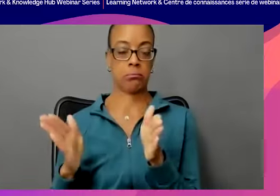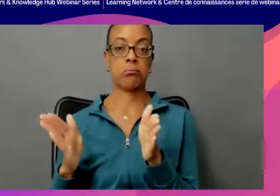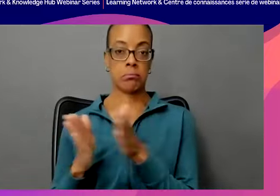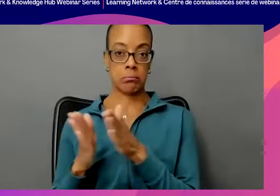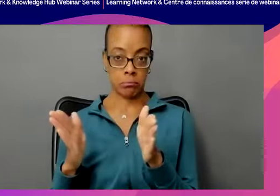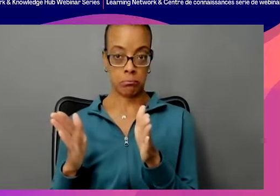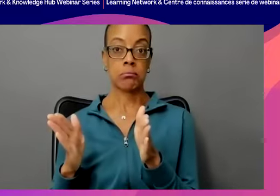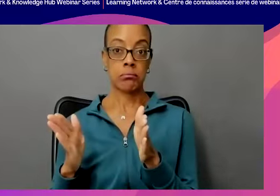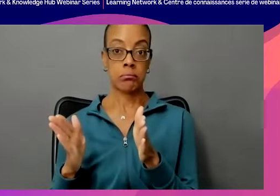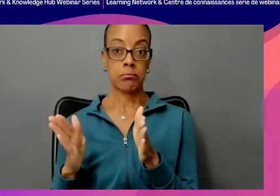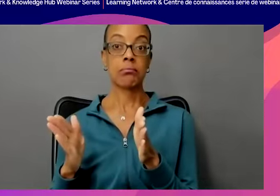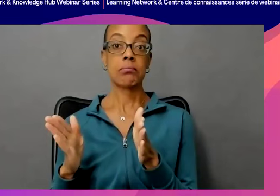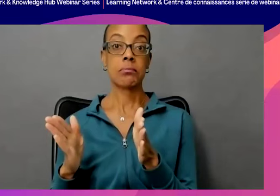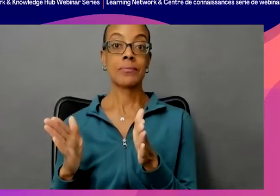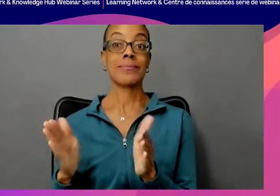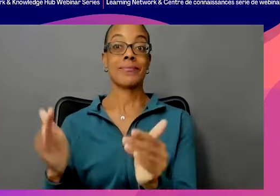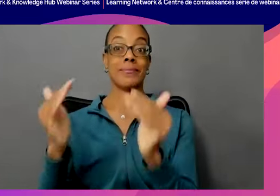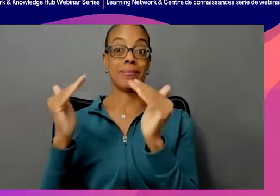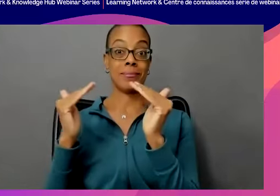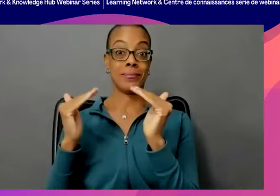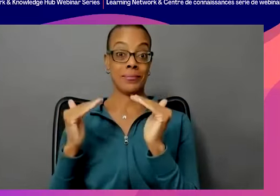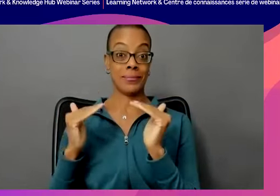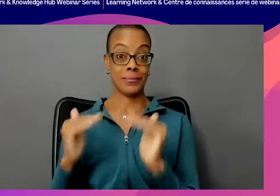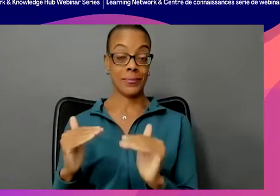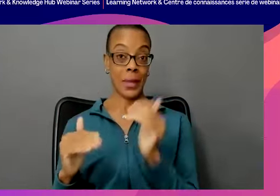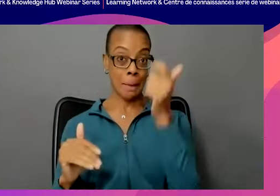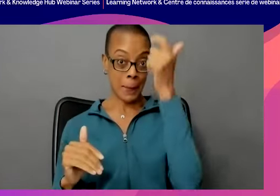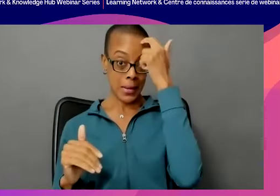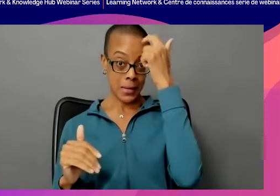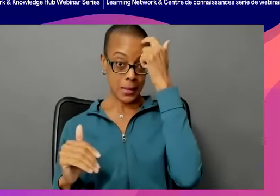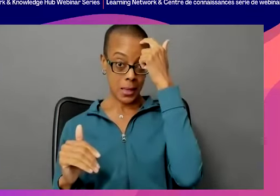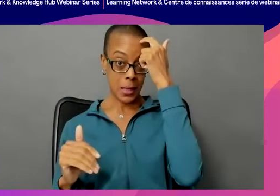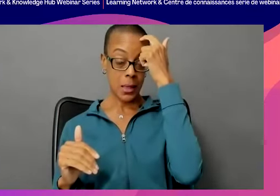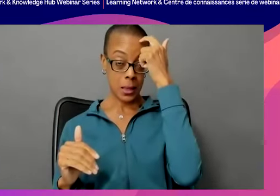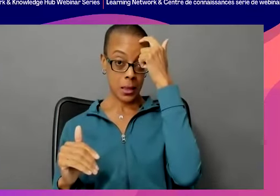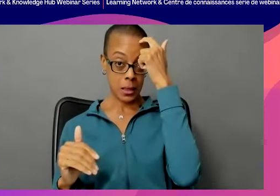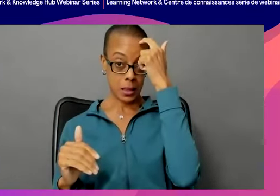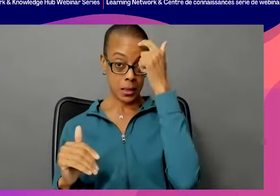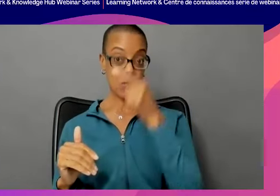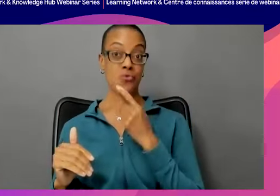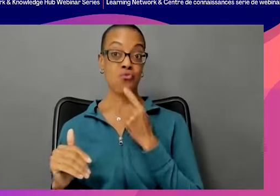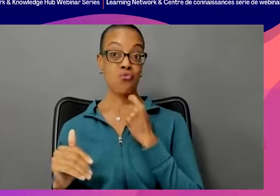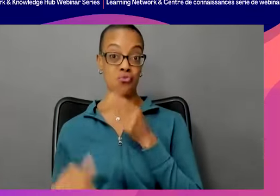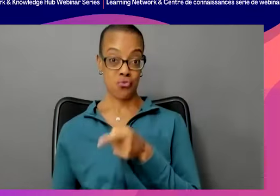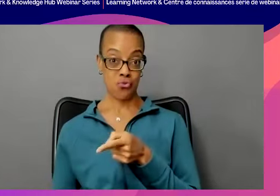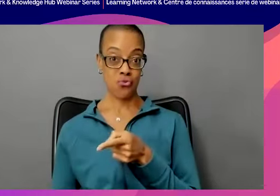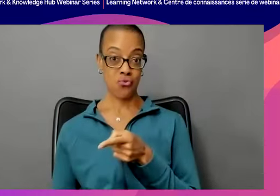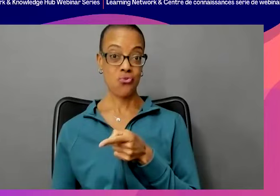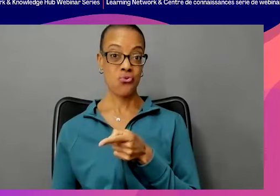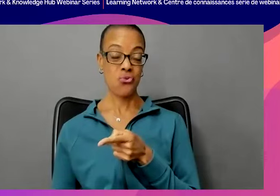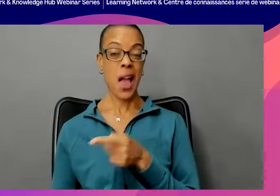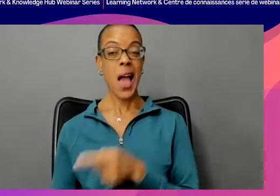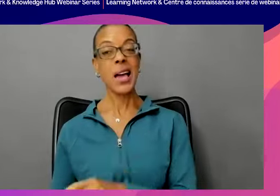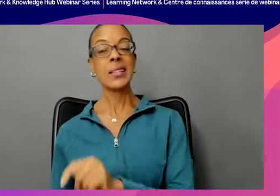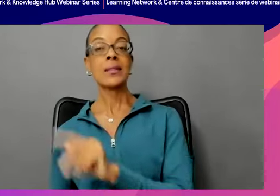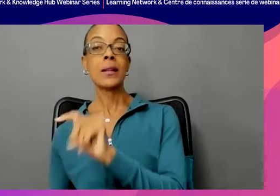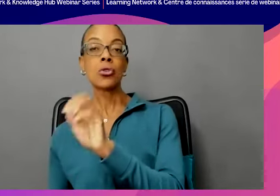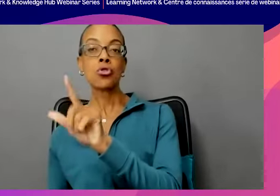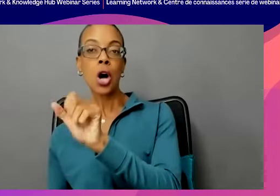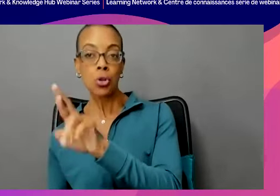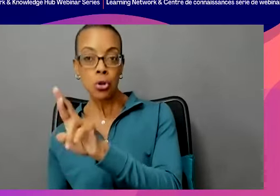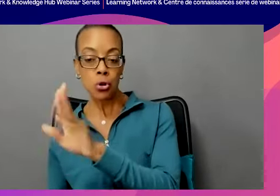And then if you go into the next quadrant, the mental, it is actually from toddler to youth. And then you